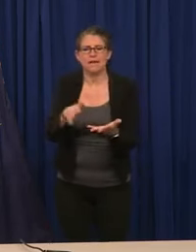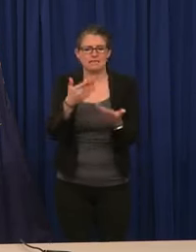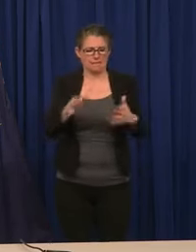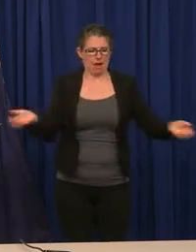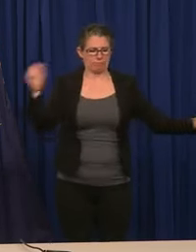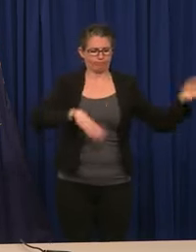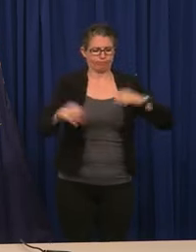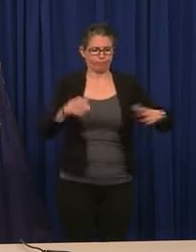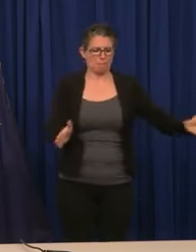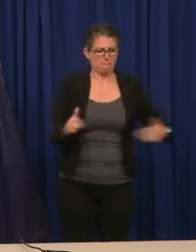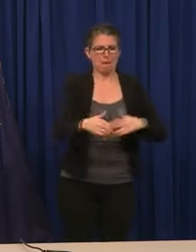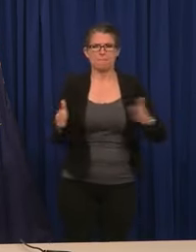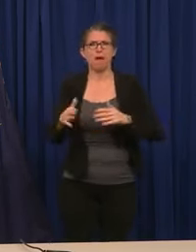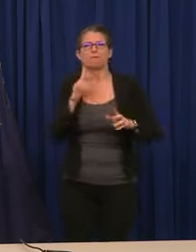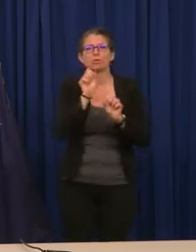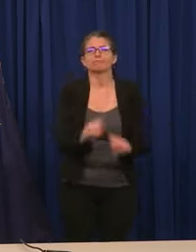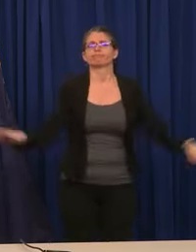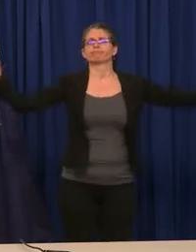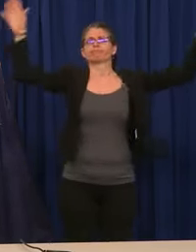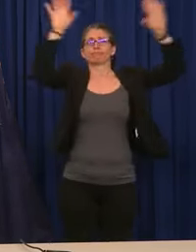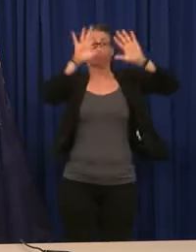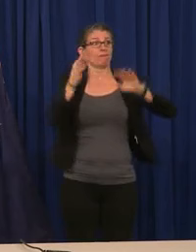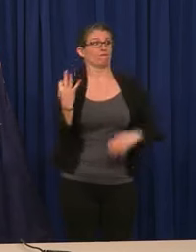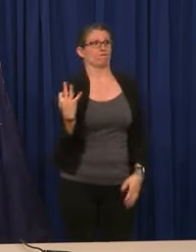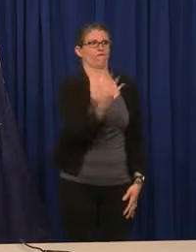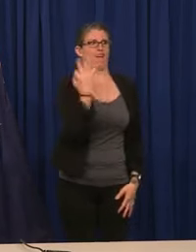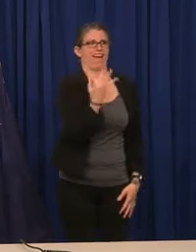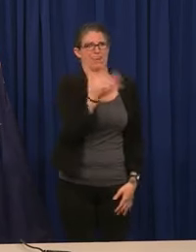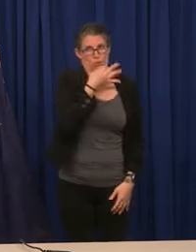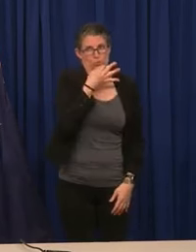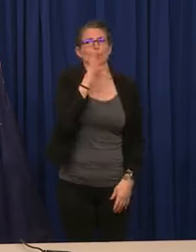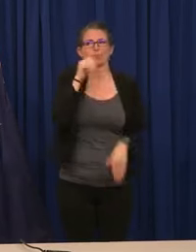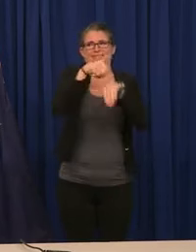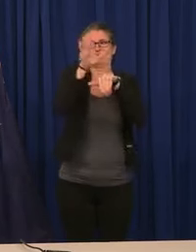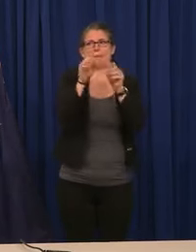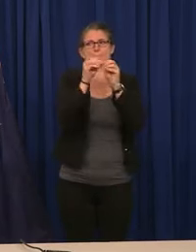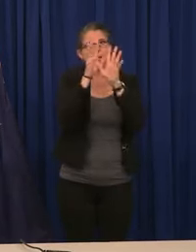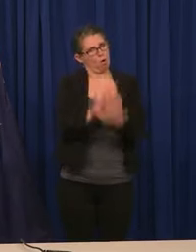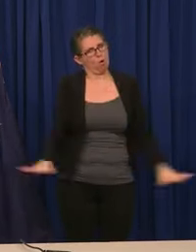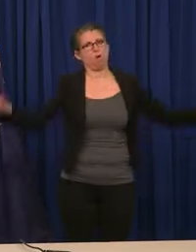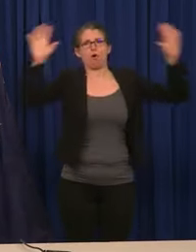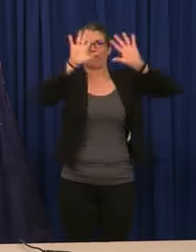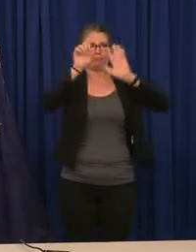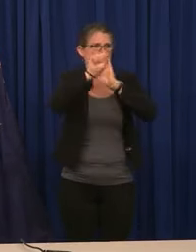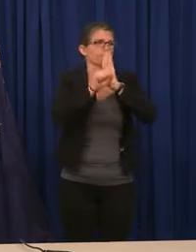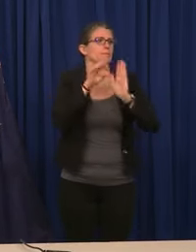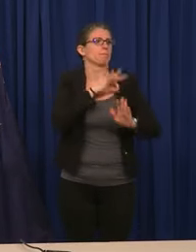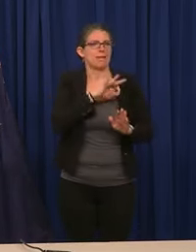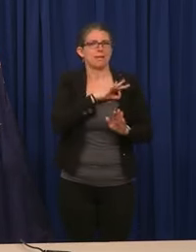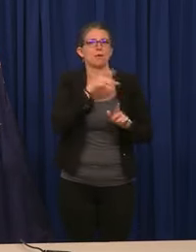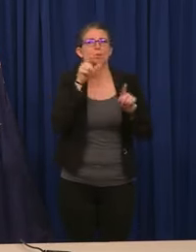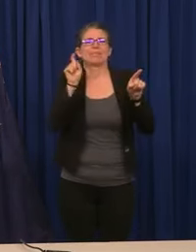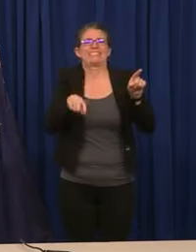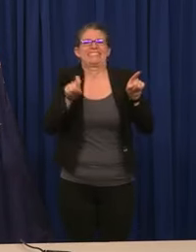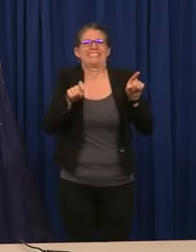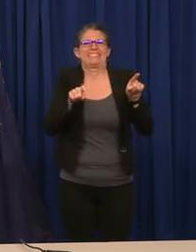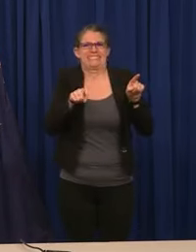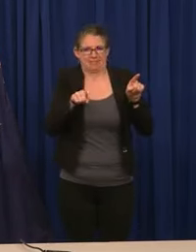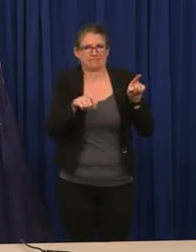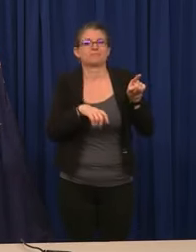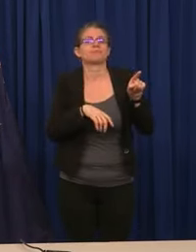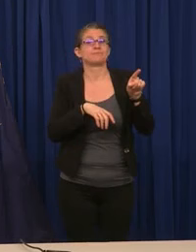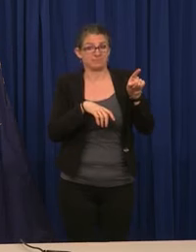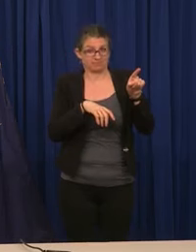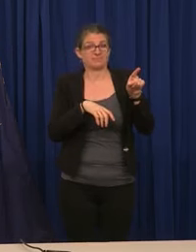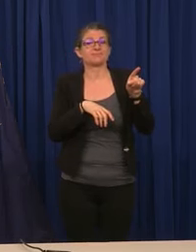Finally, I'd like to provide a quick update on the availability of critical assets that we monitor here at Maine CDC.